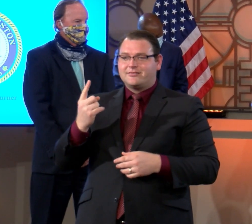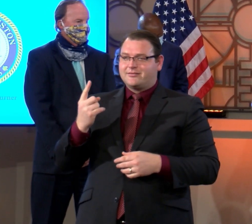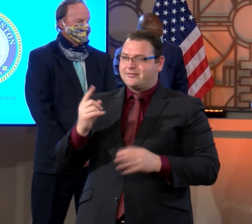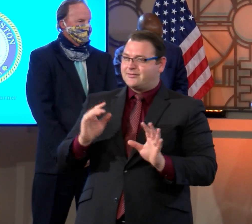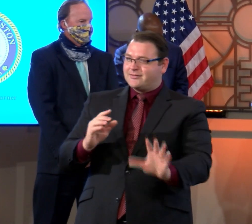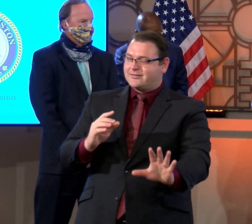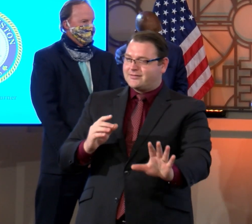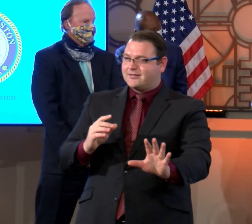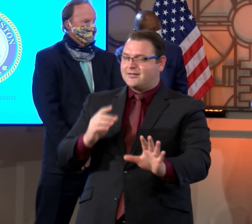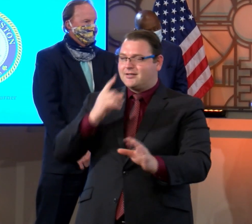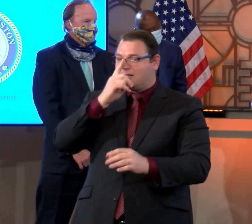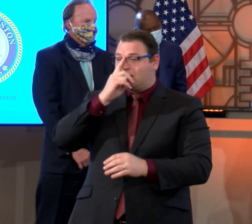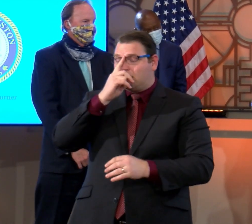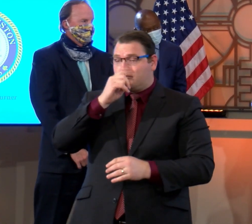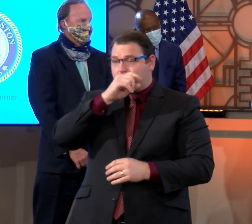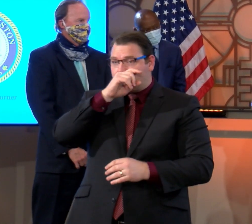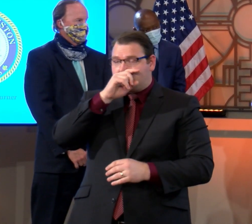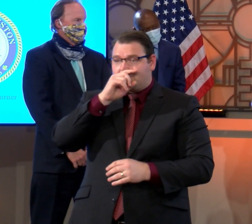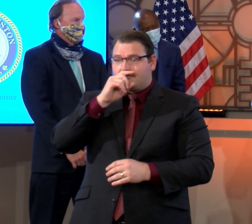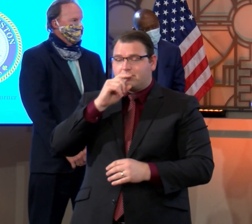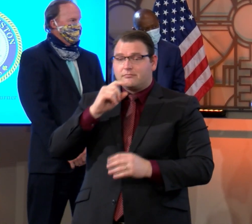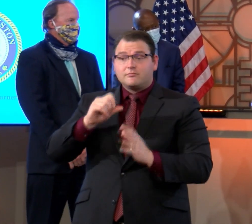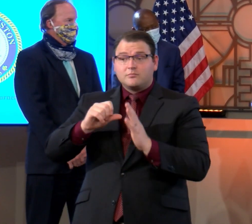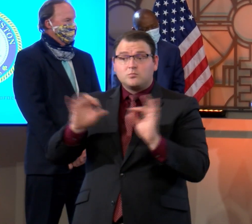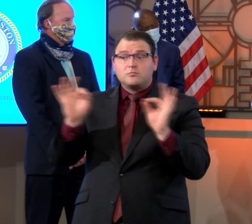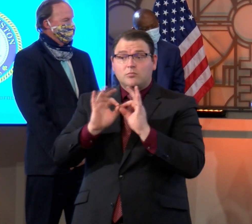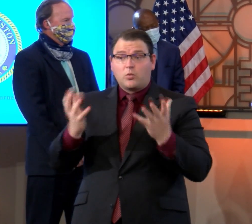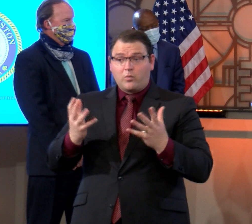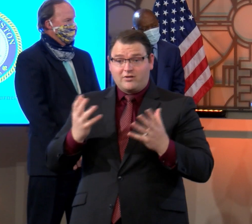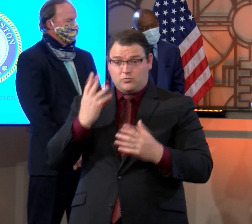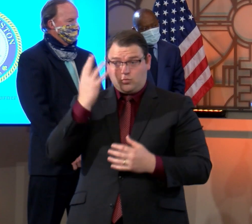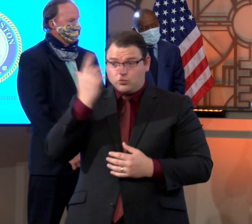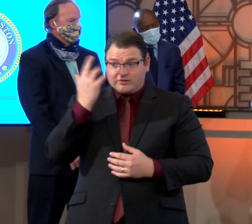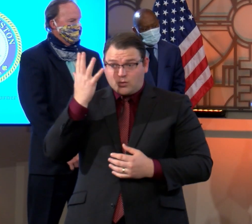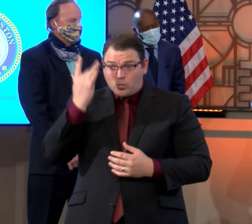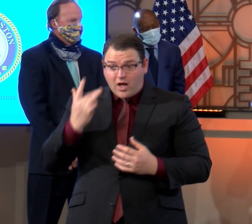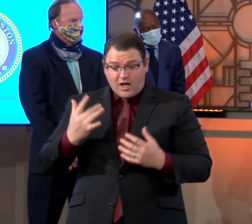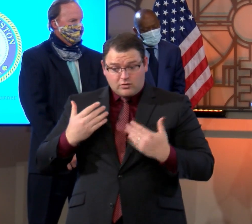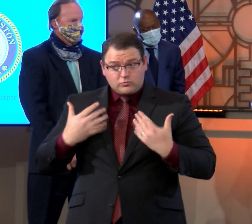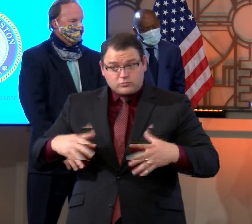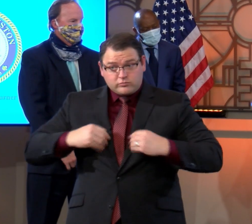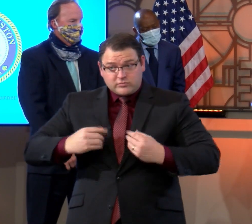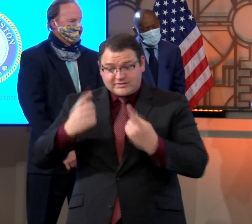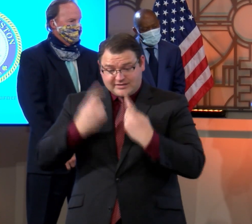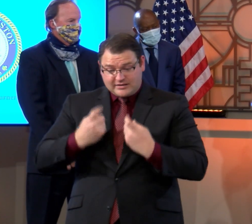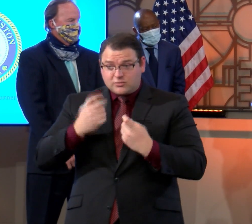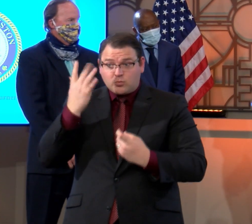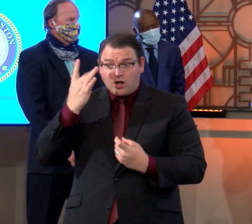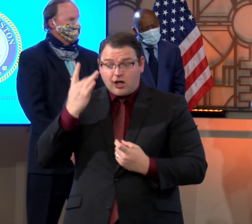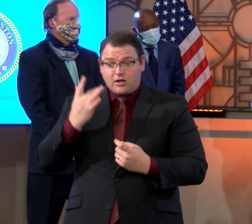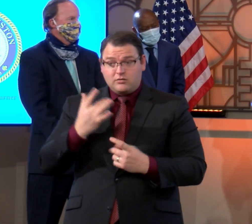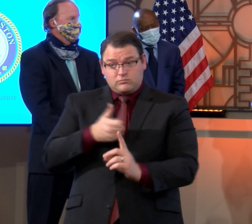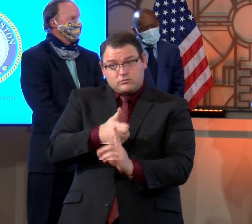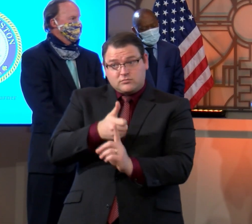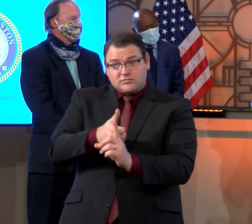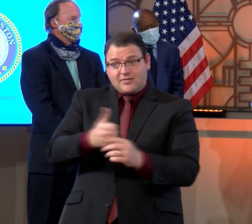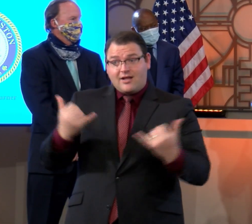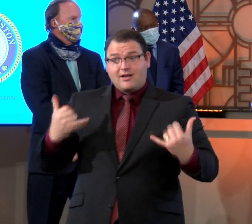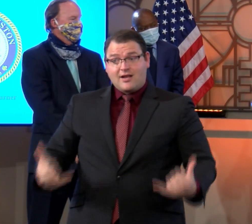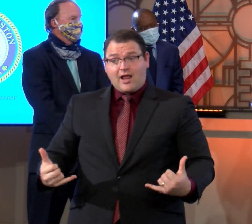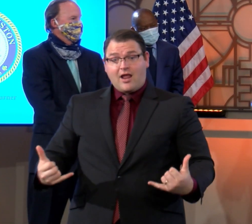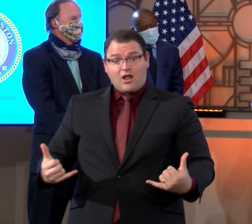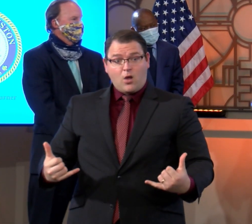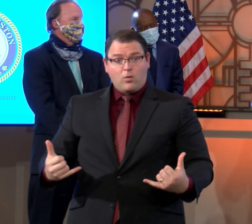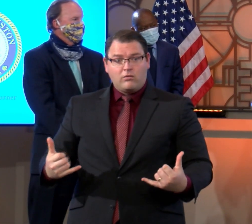here's the thing. The reason to get tested is that if you are positive, you are now empowered